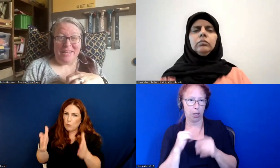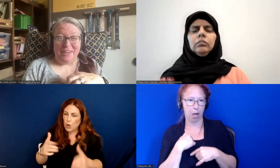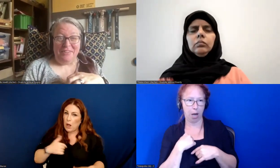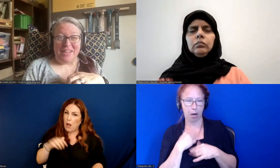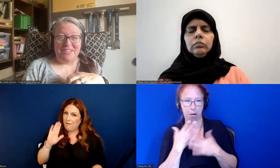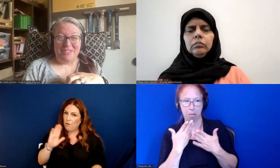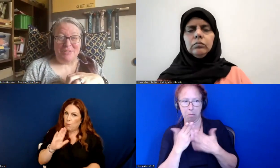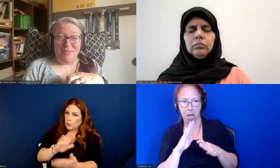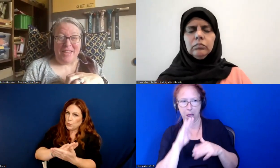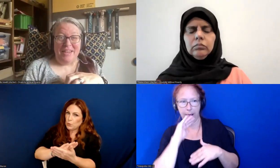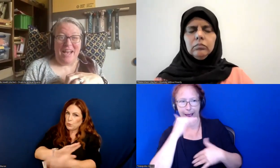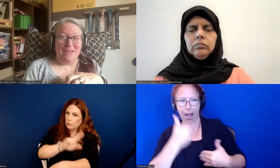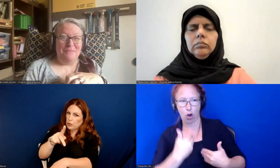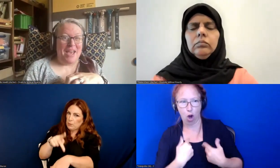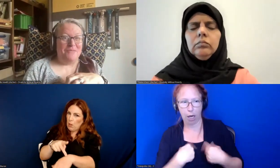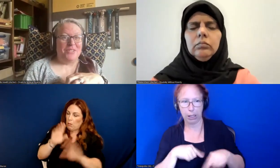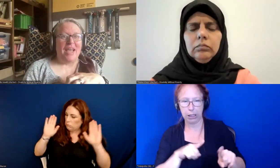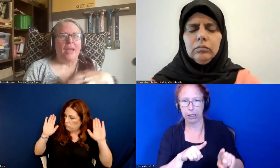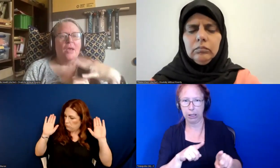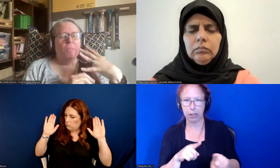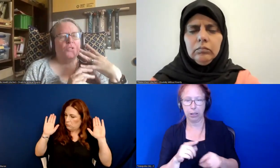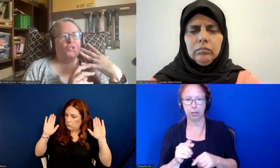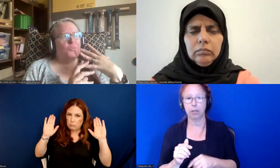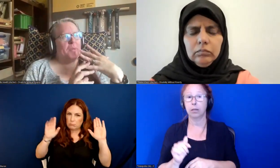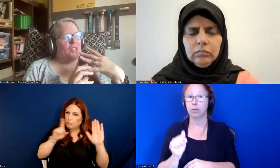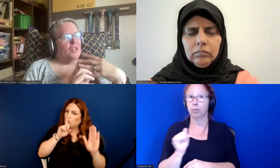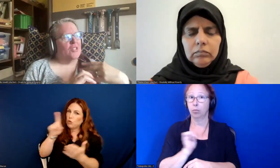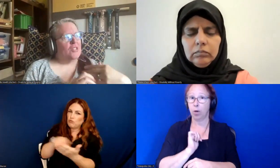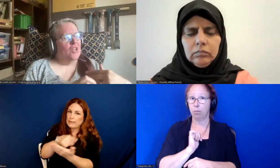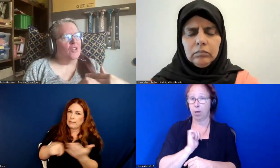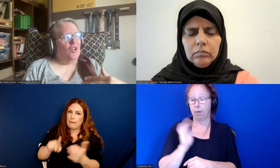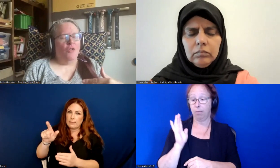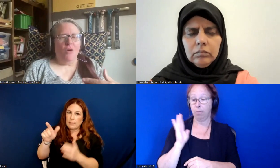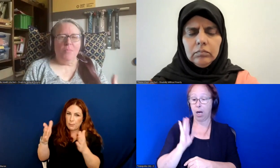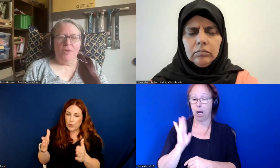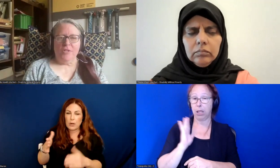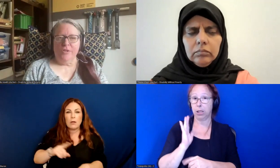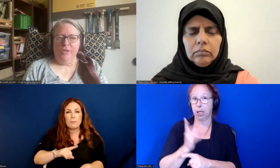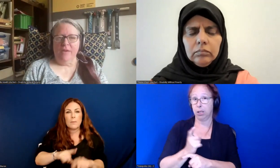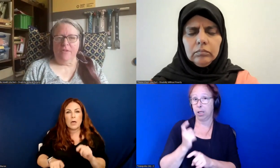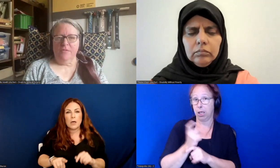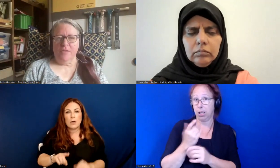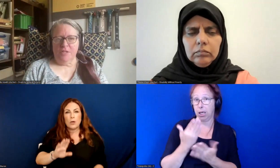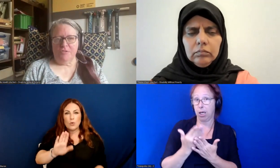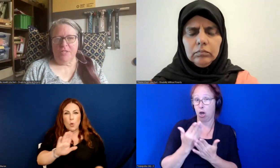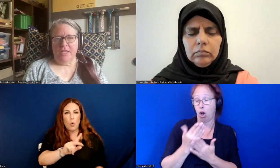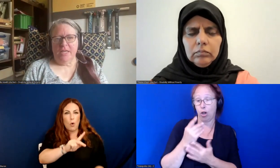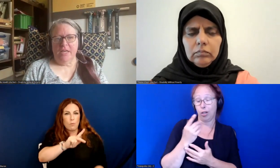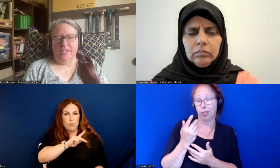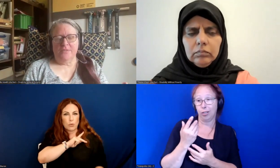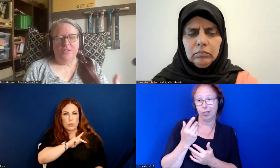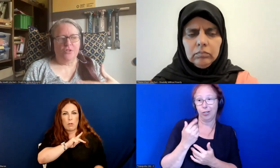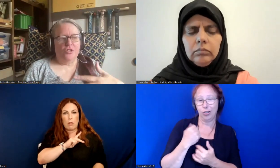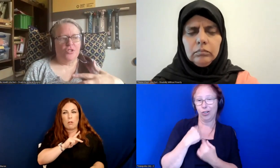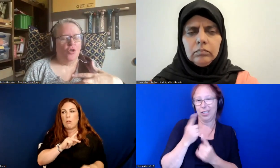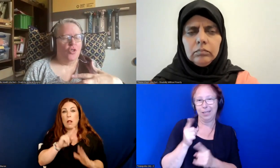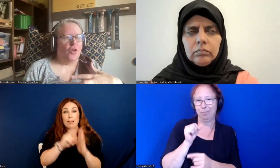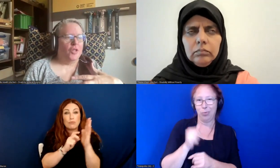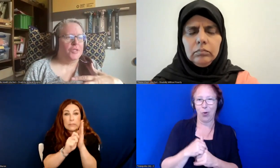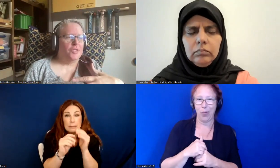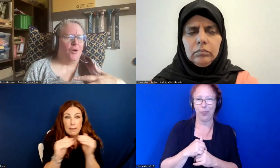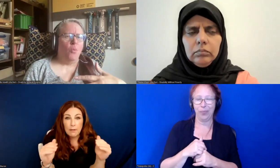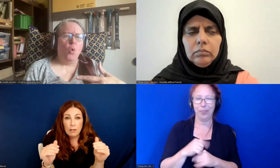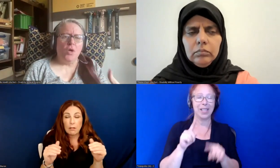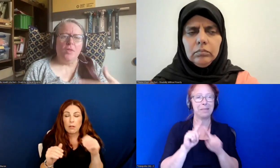principal, that's not something I would ever say, but just because your own personal level of literacy is of such,